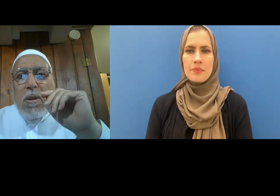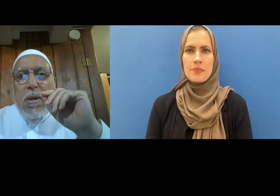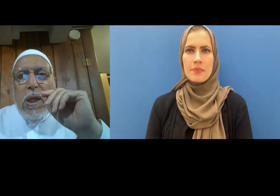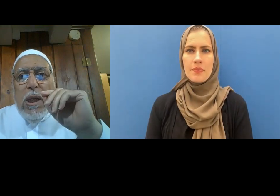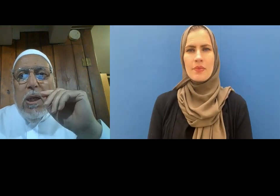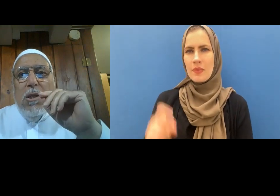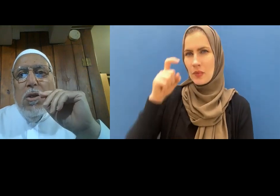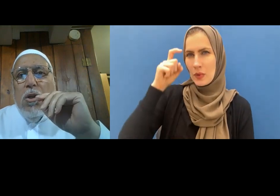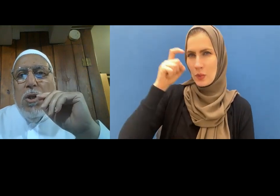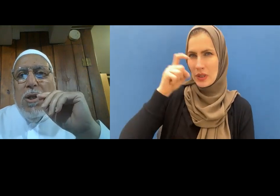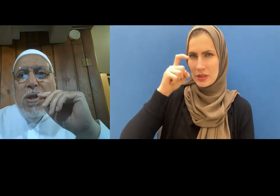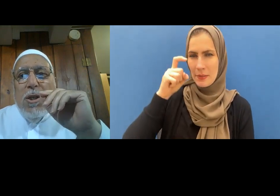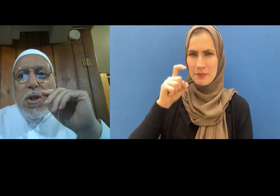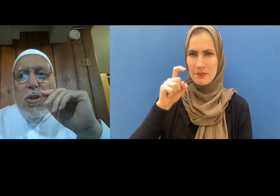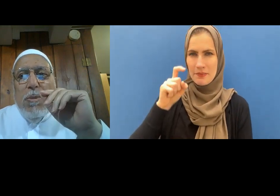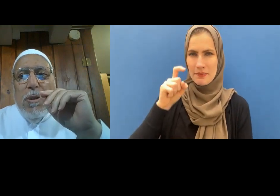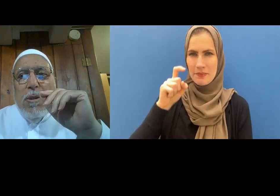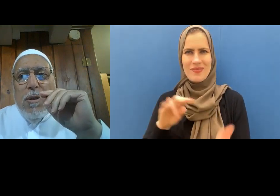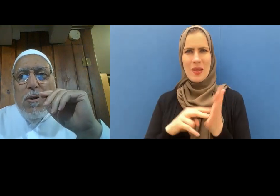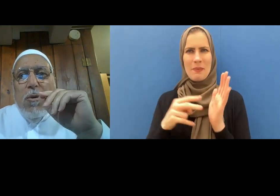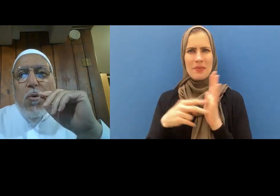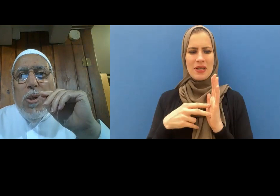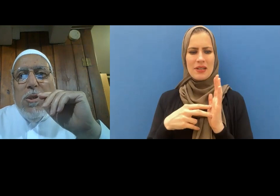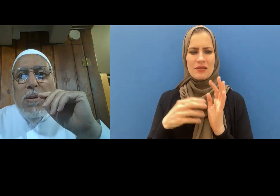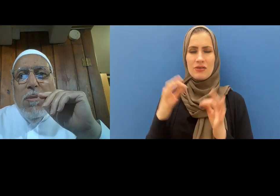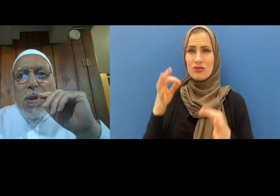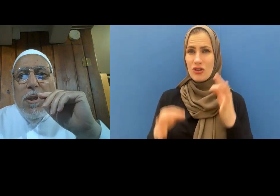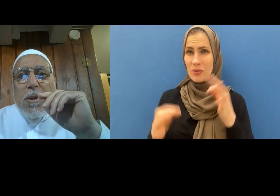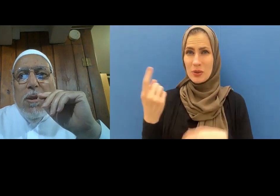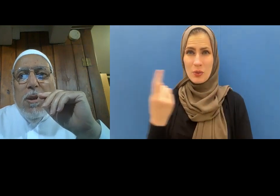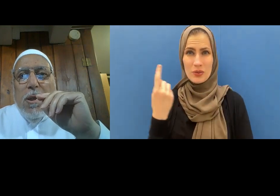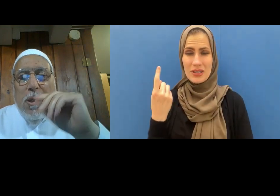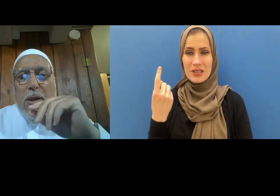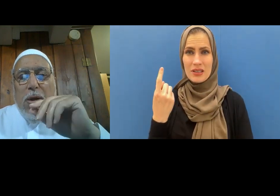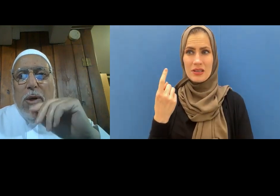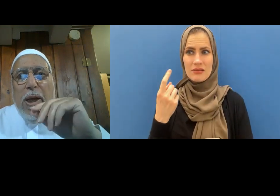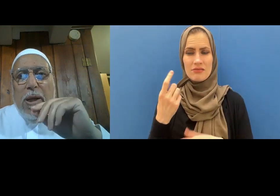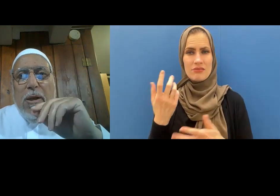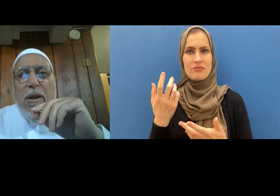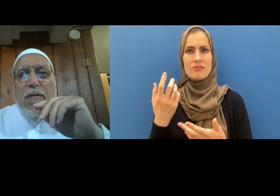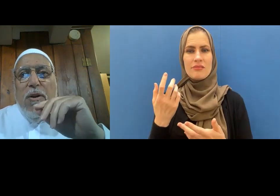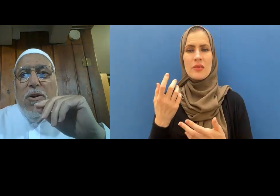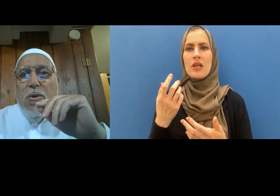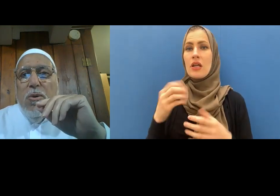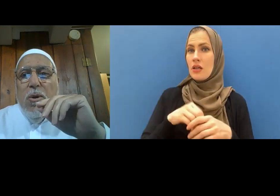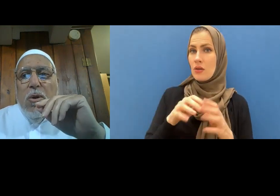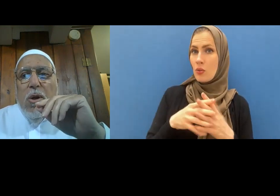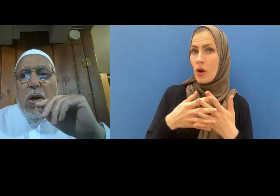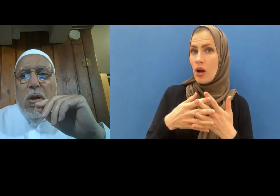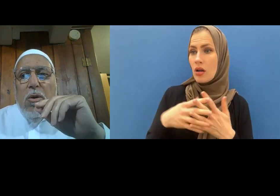Wisdom is not just in judgment. Wisdom in the Quran refers